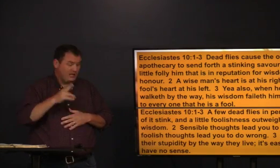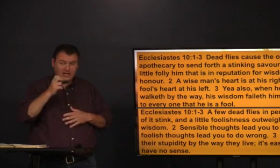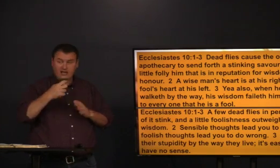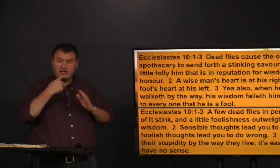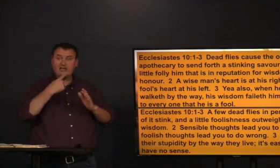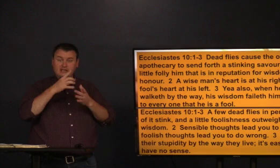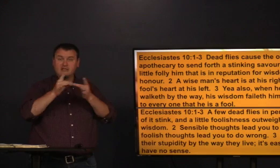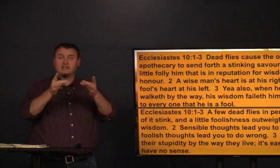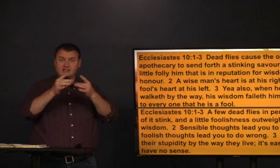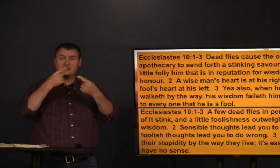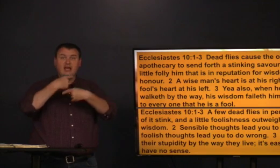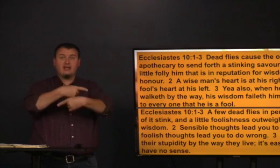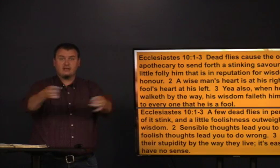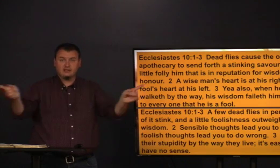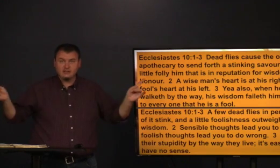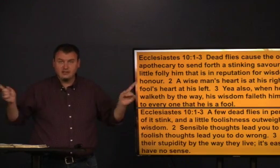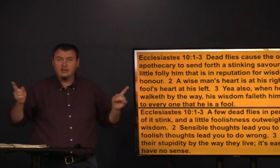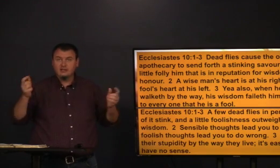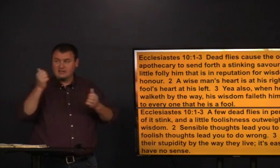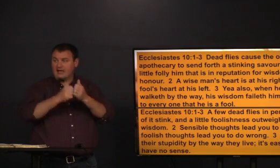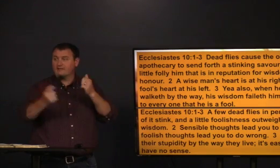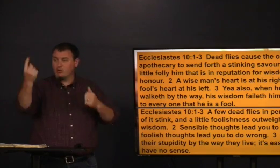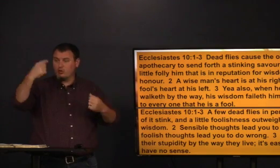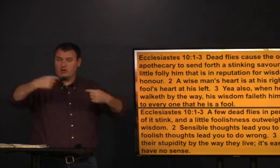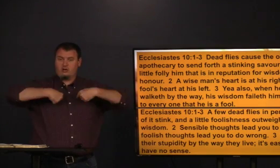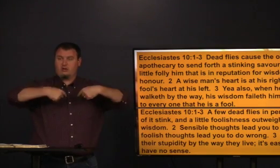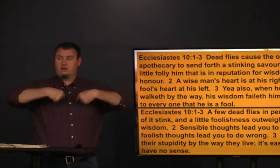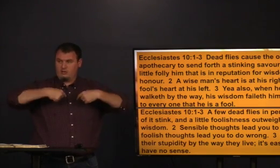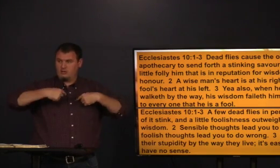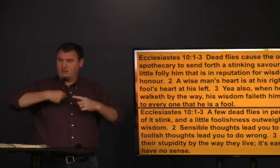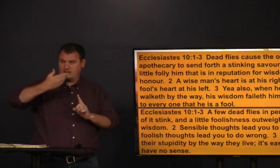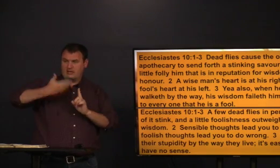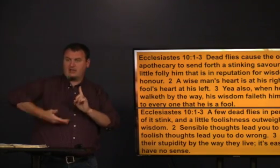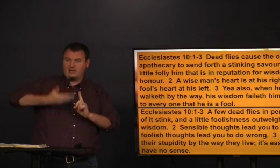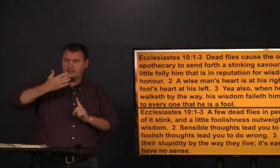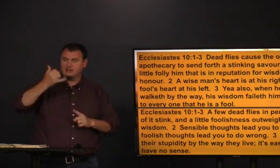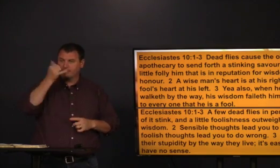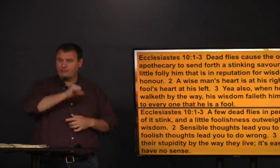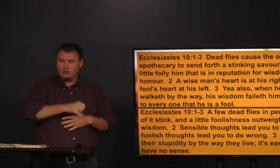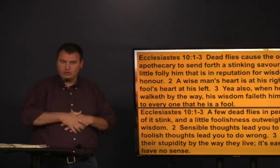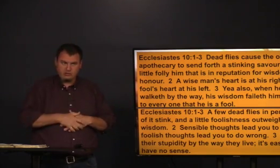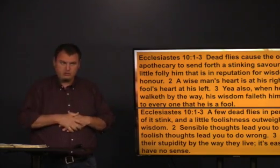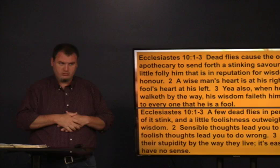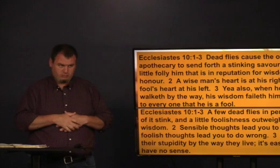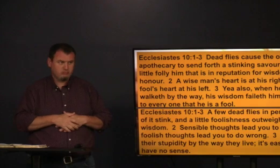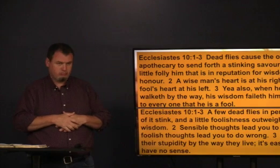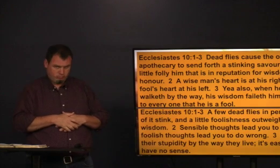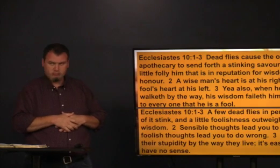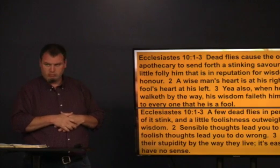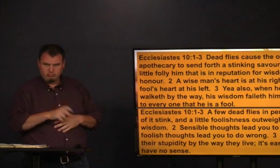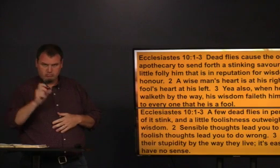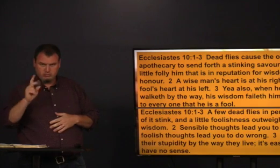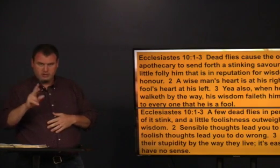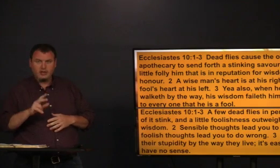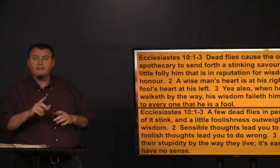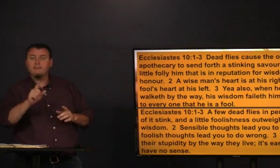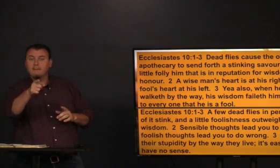And he says to everyone that he is a fool. Okay?